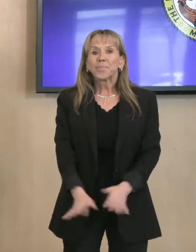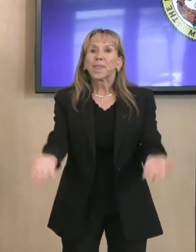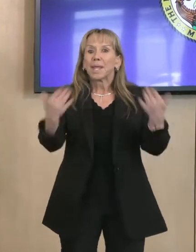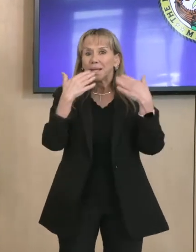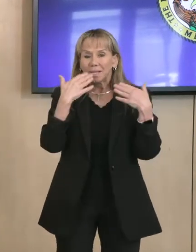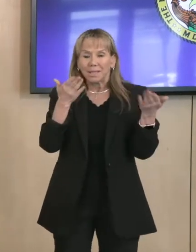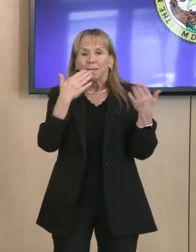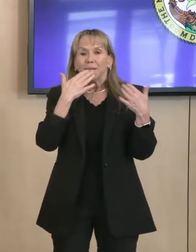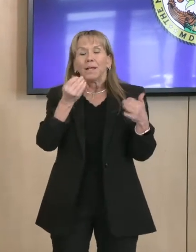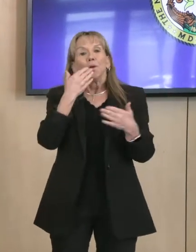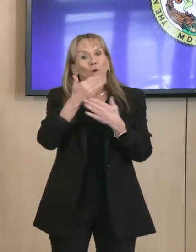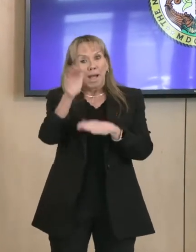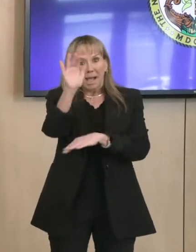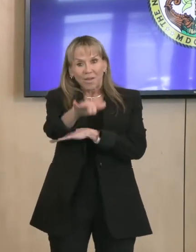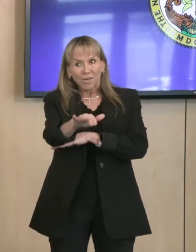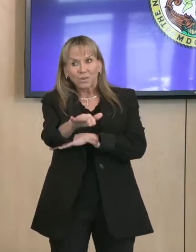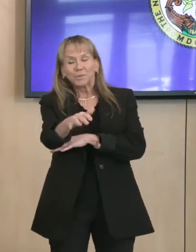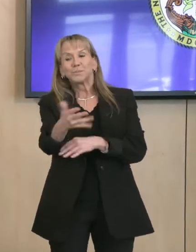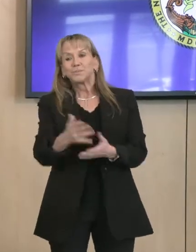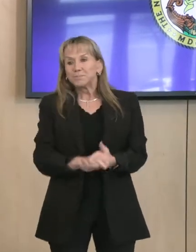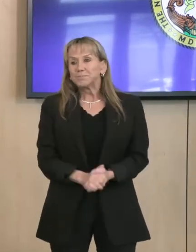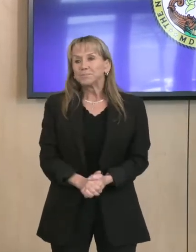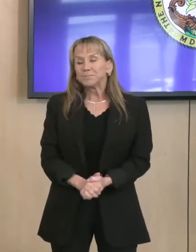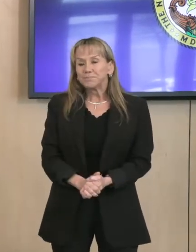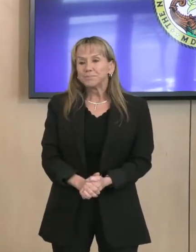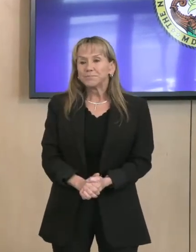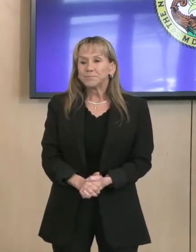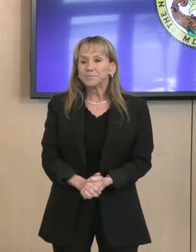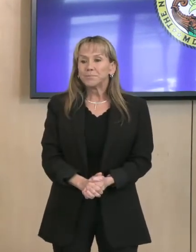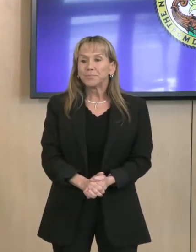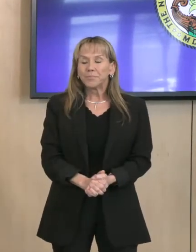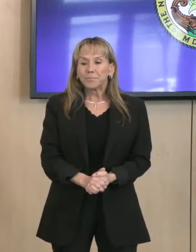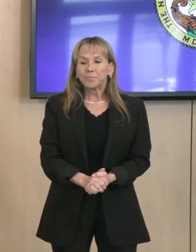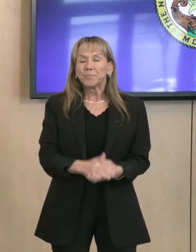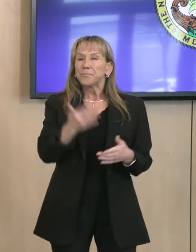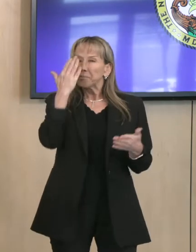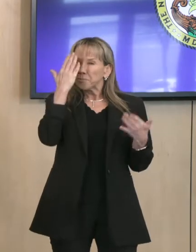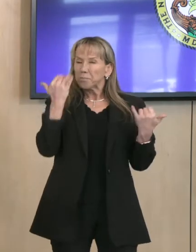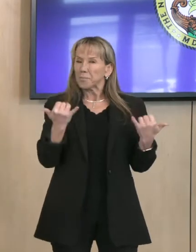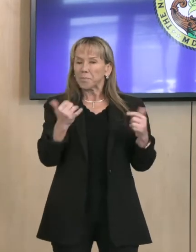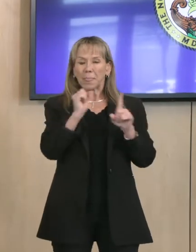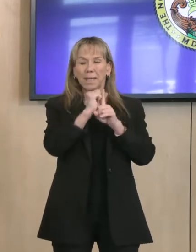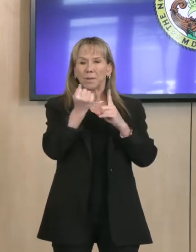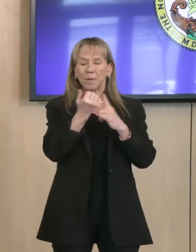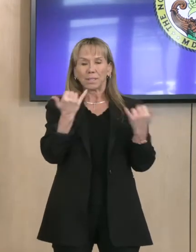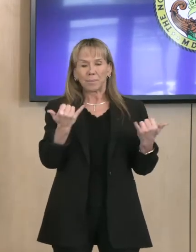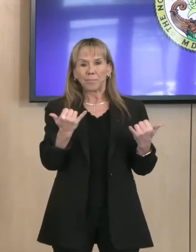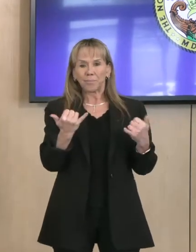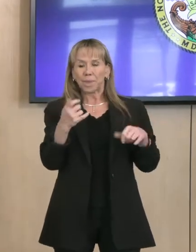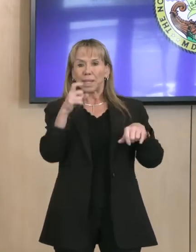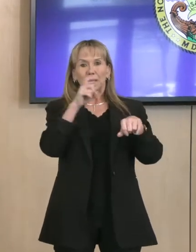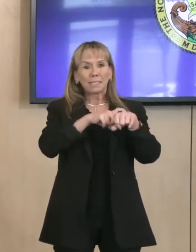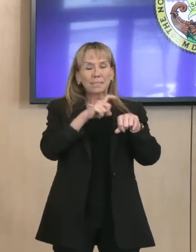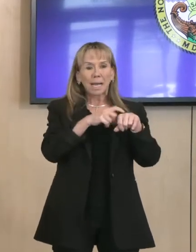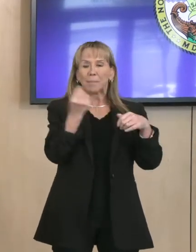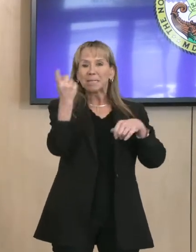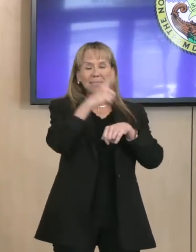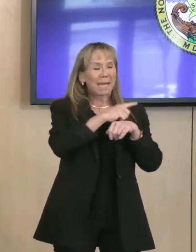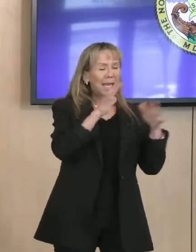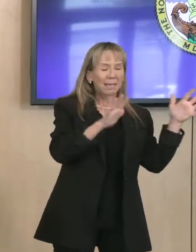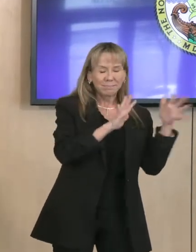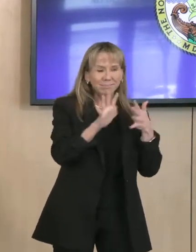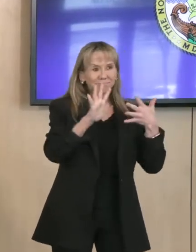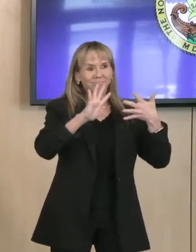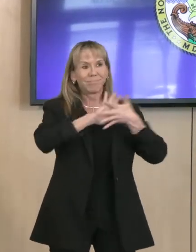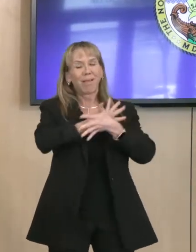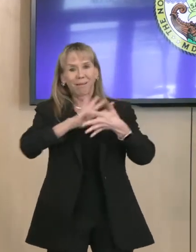Thank you, and good afternoon. I know we're in a situation where at times the days can begin to run together, and I think it